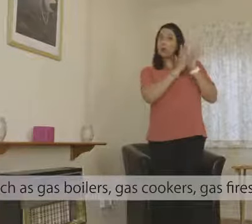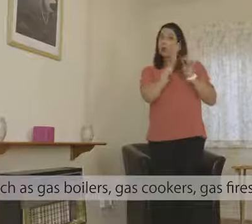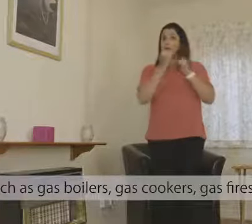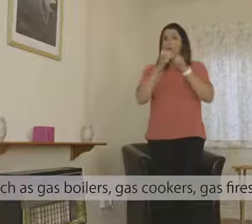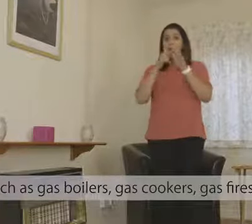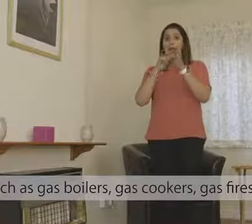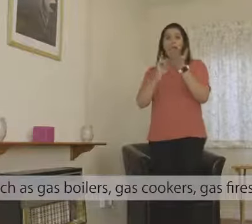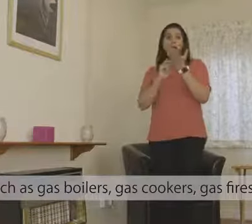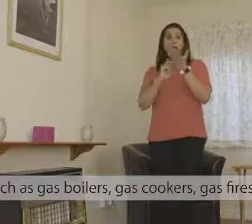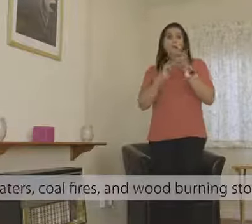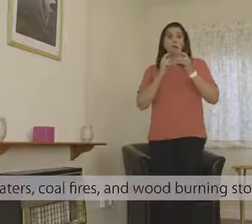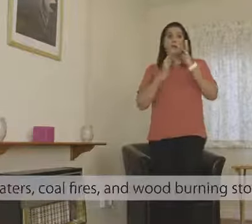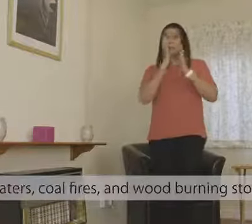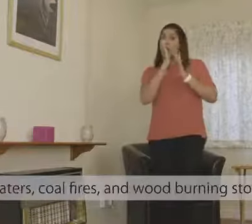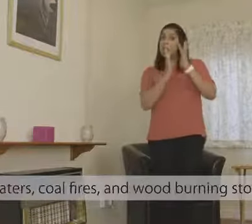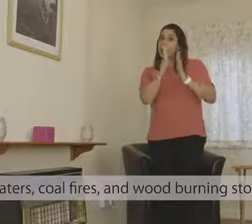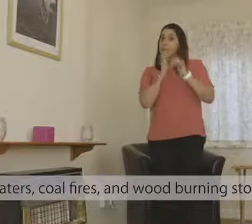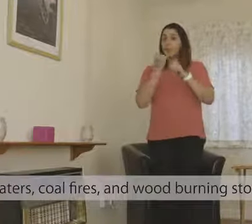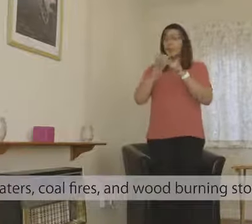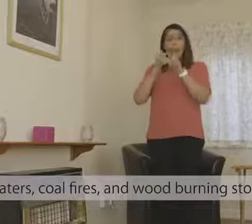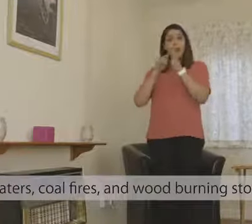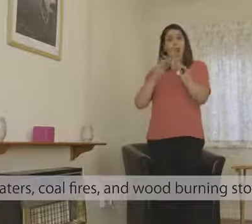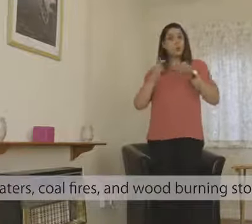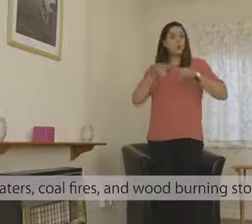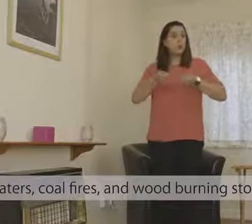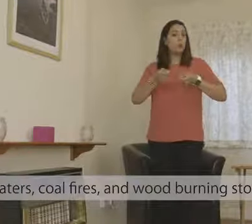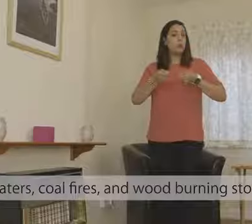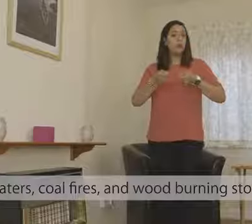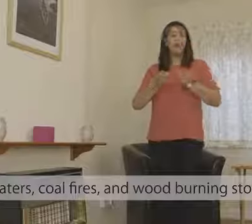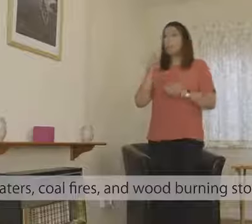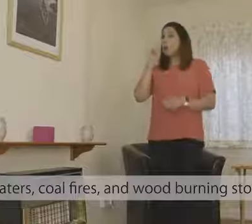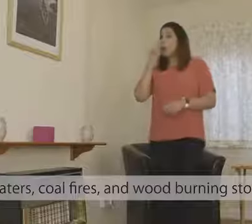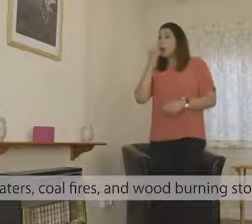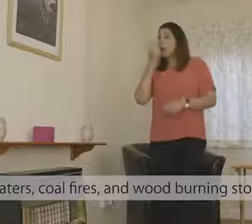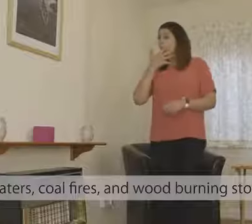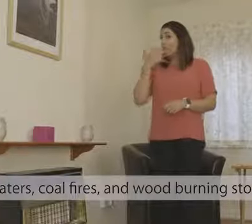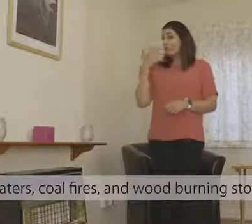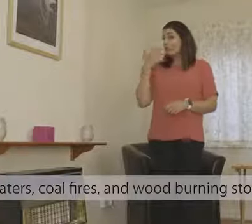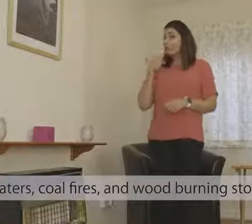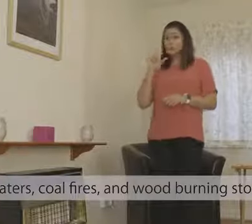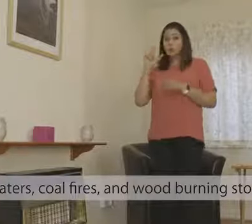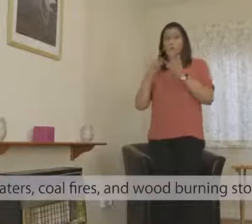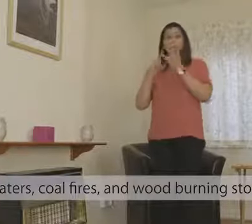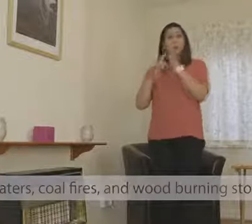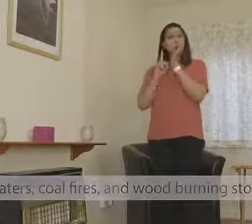gas fires, oil heaters, coal fires, and wood-burning stoves.